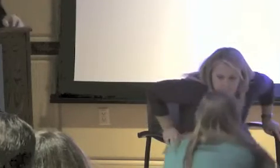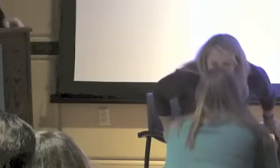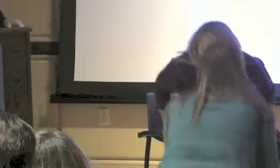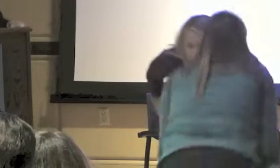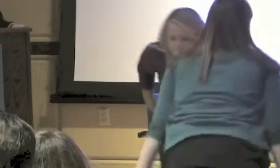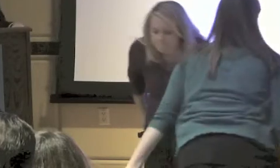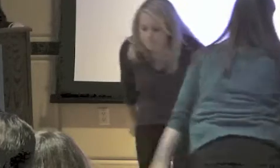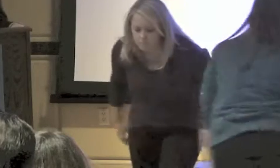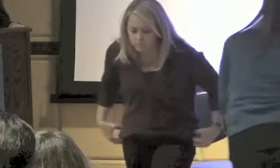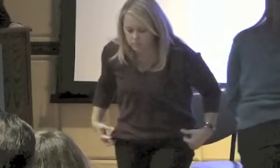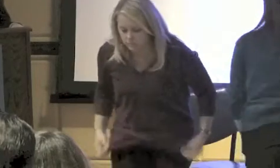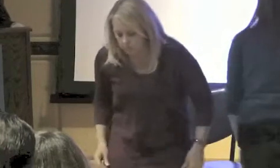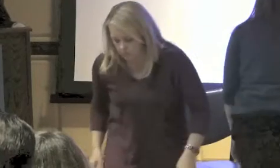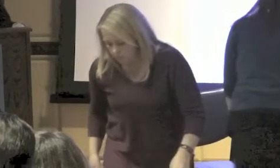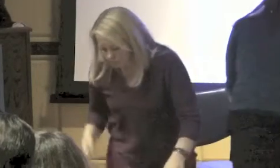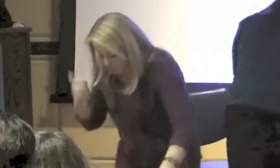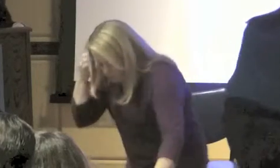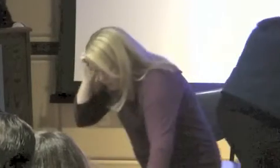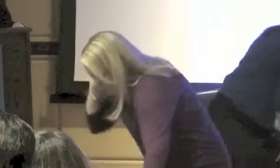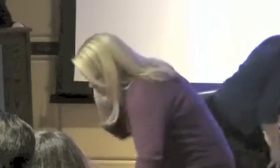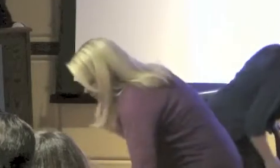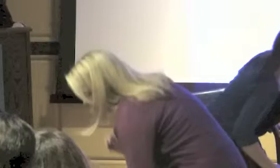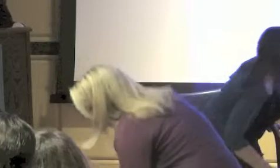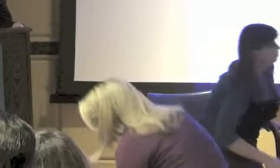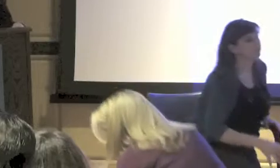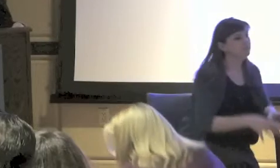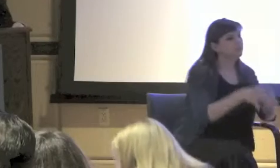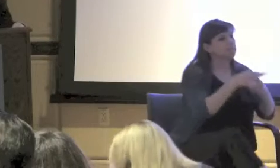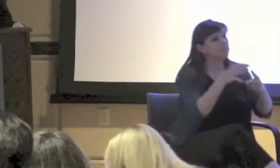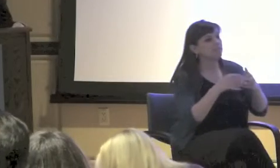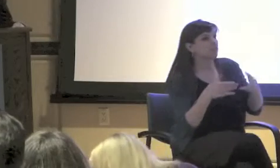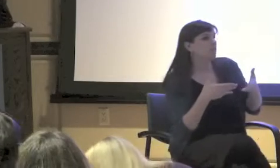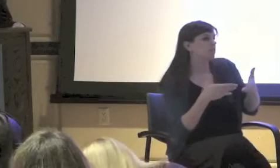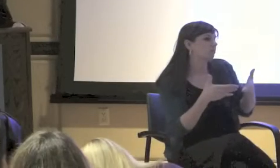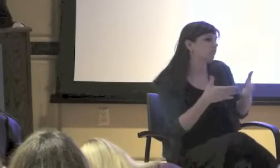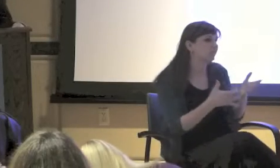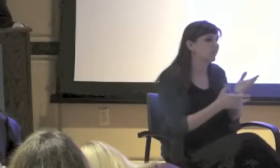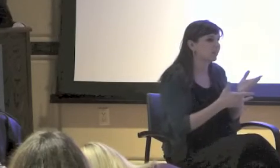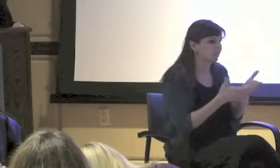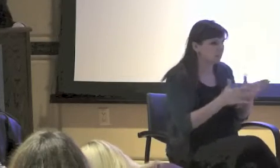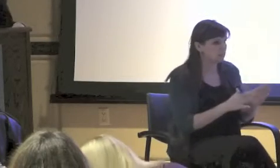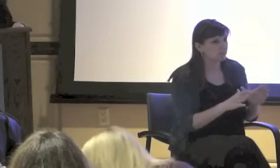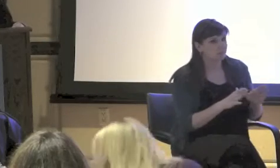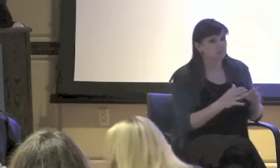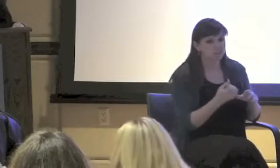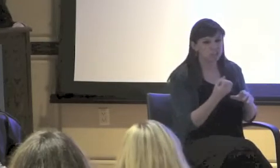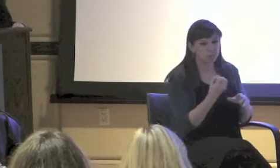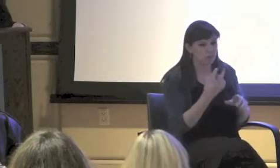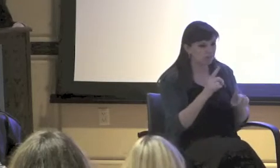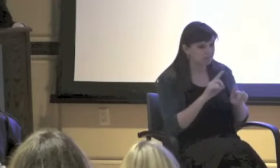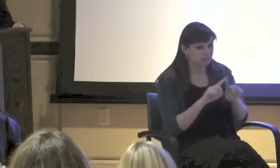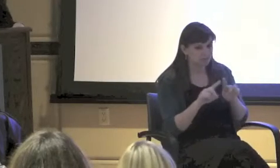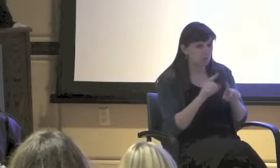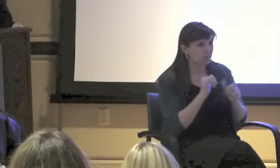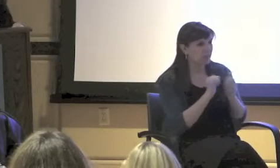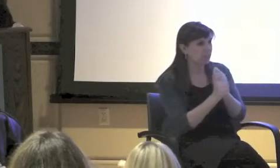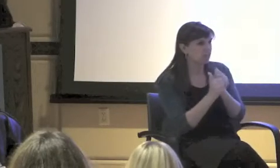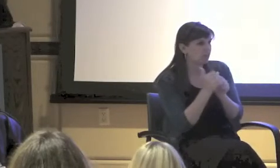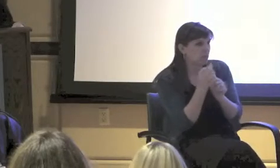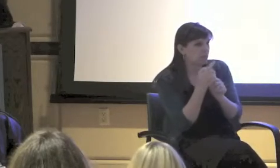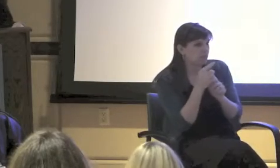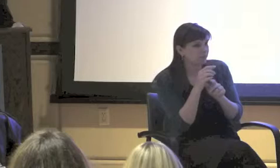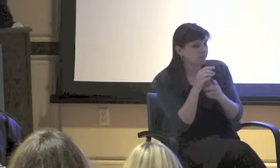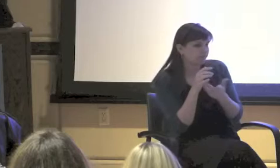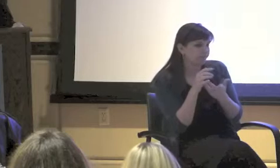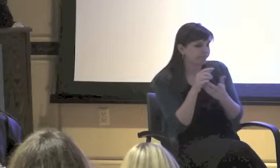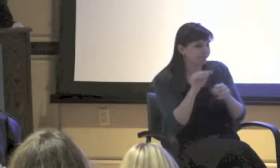There are multiple techniques for doing this, a dozen or more with variations on each of them to